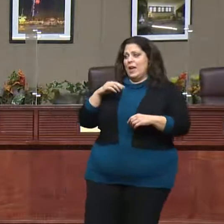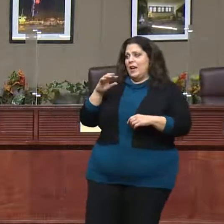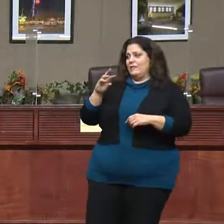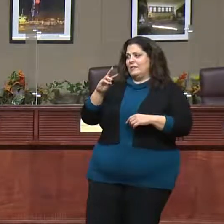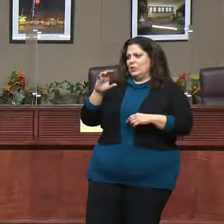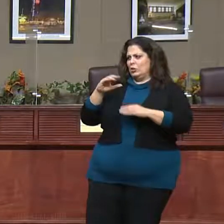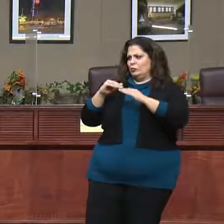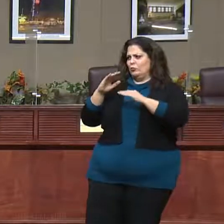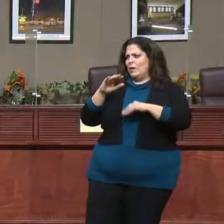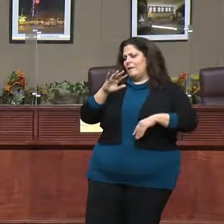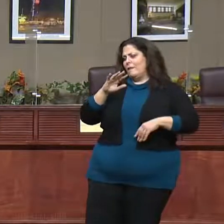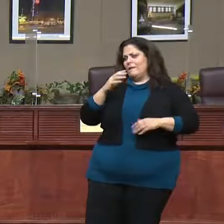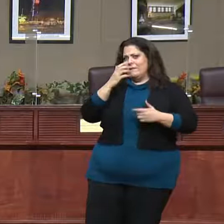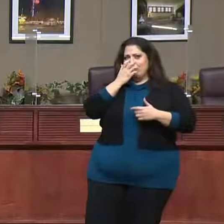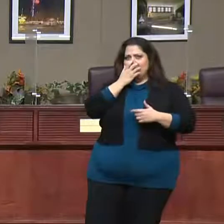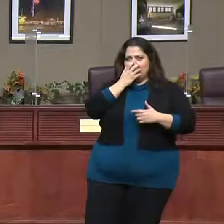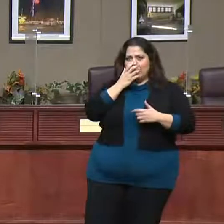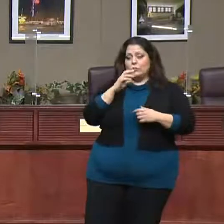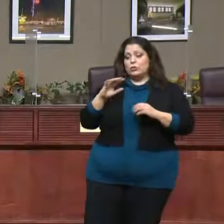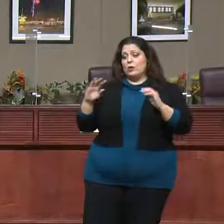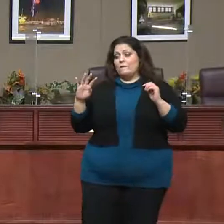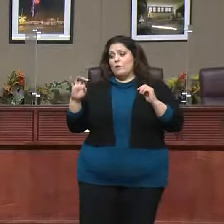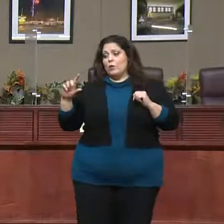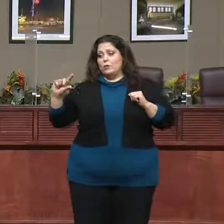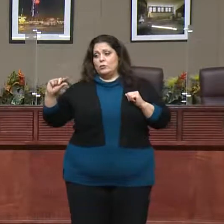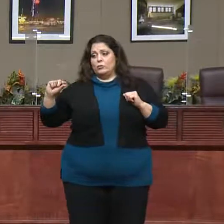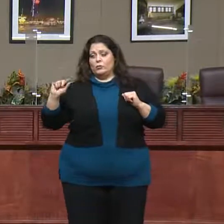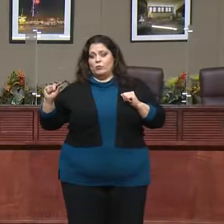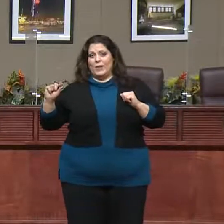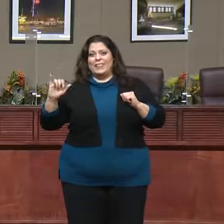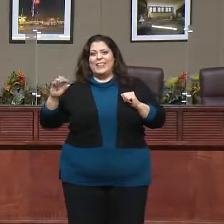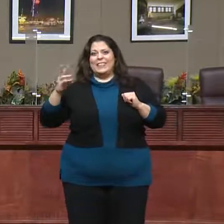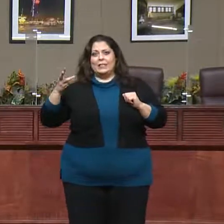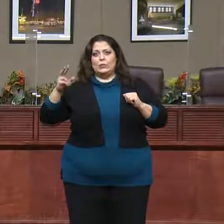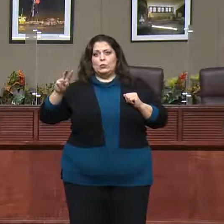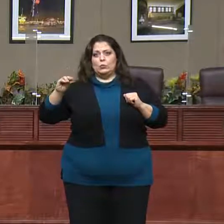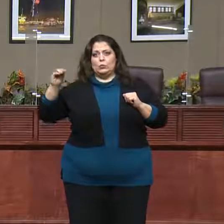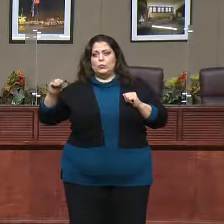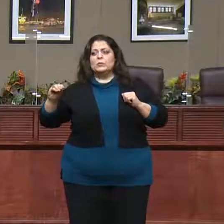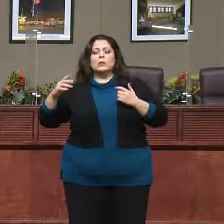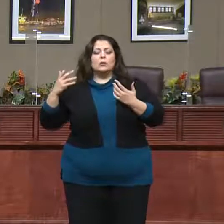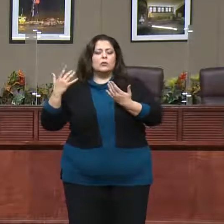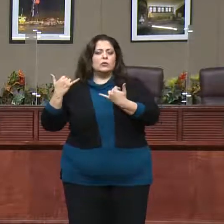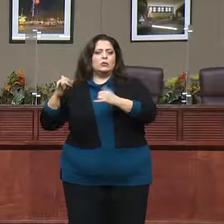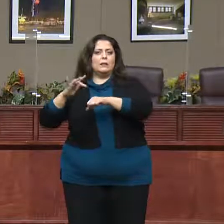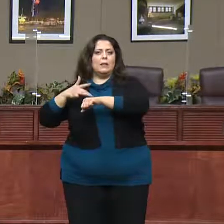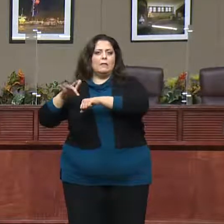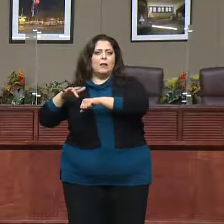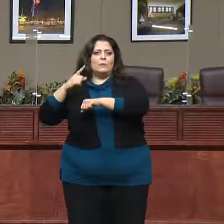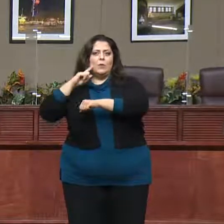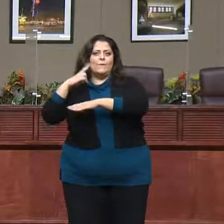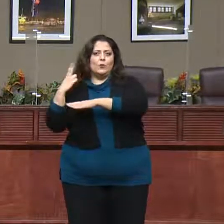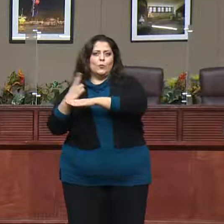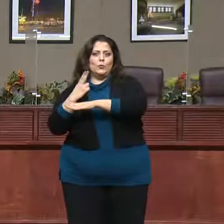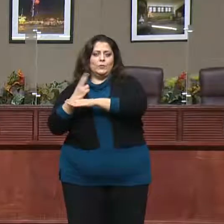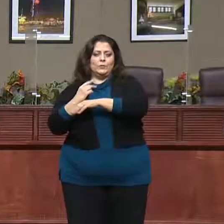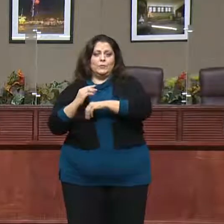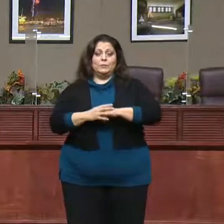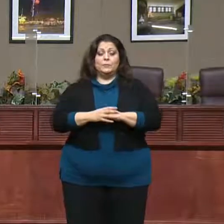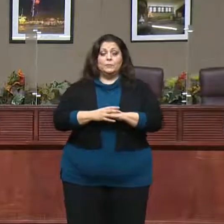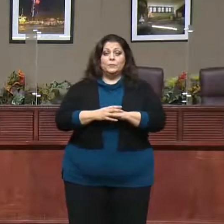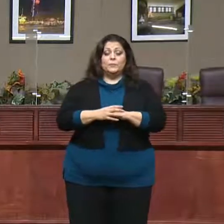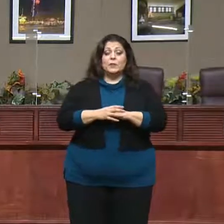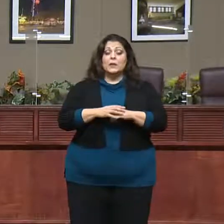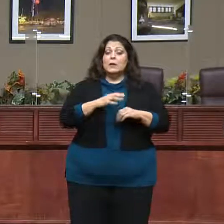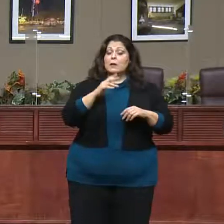and 420 of those, which is 62%, are available for use. COVID-19 patients on